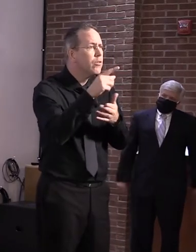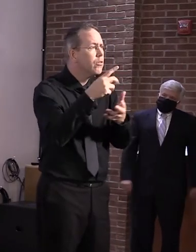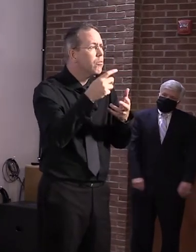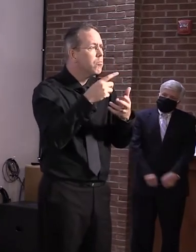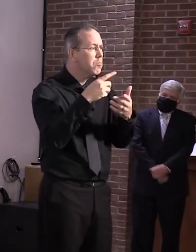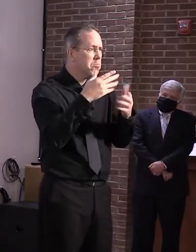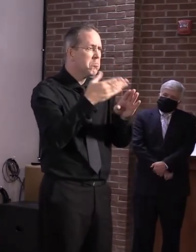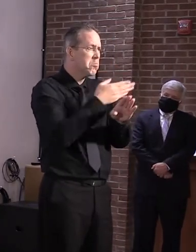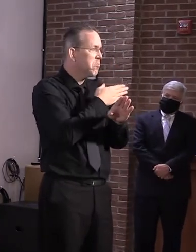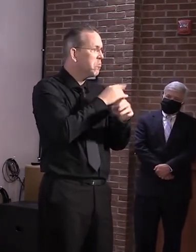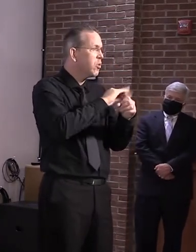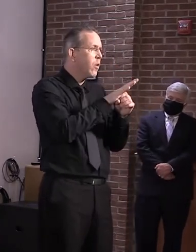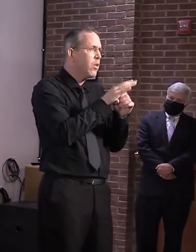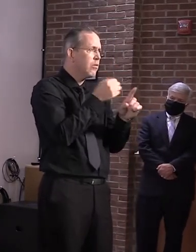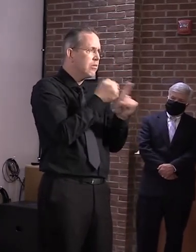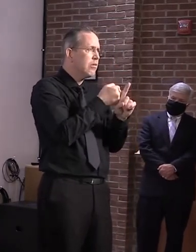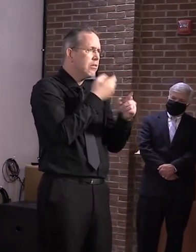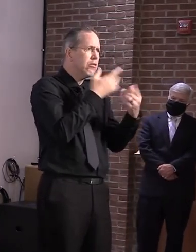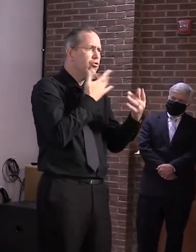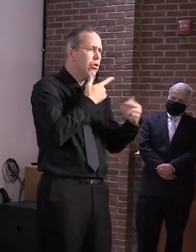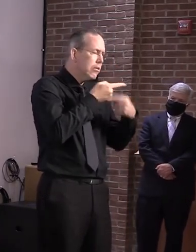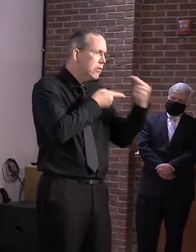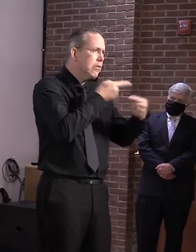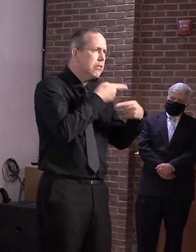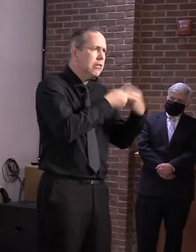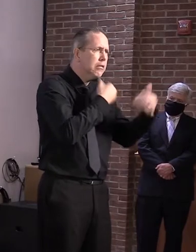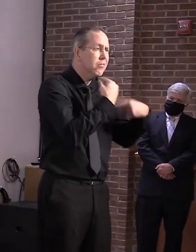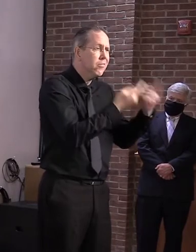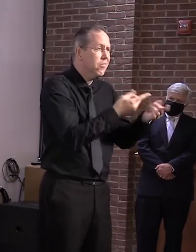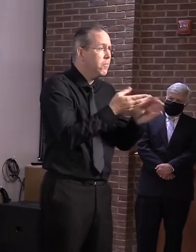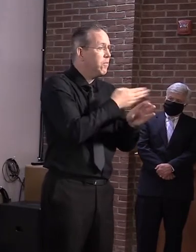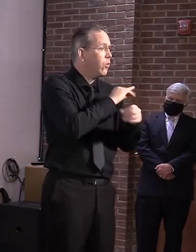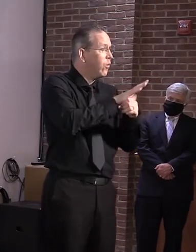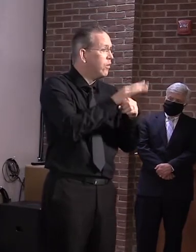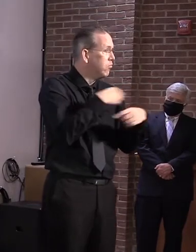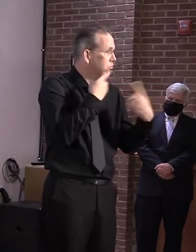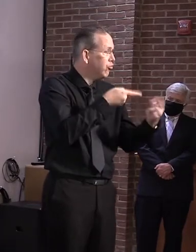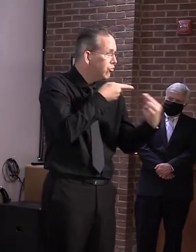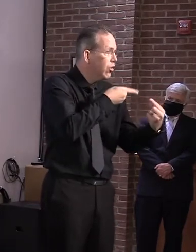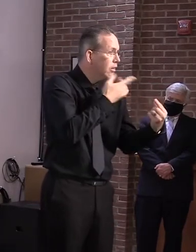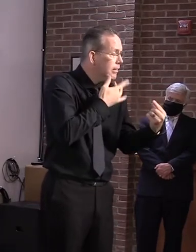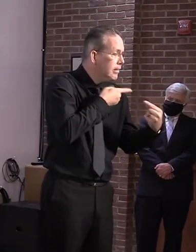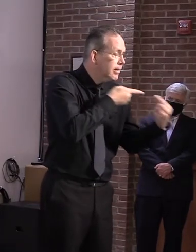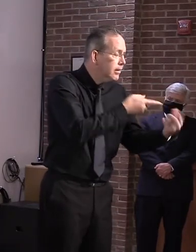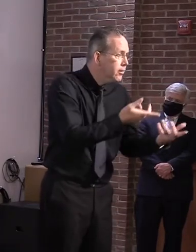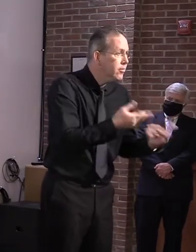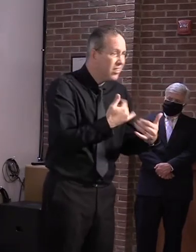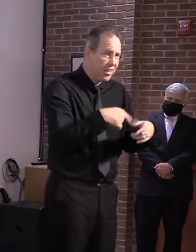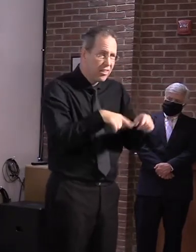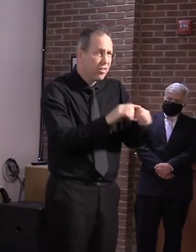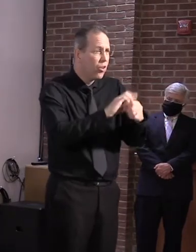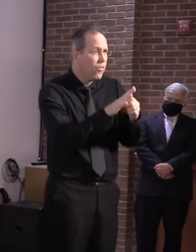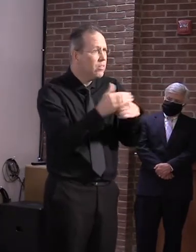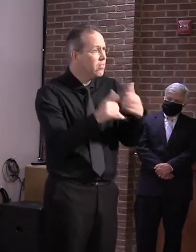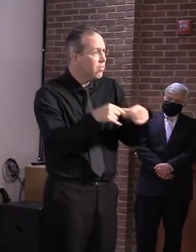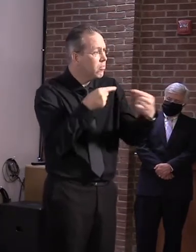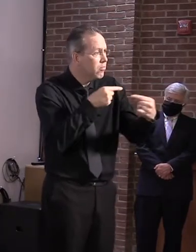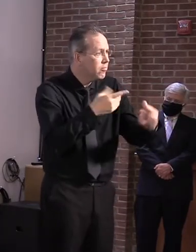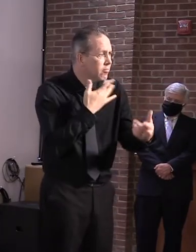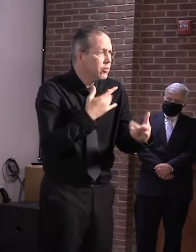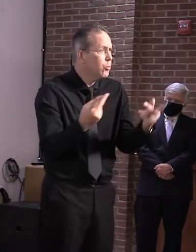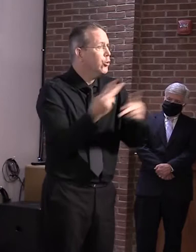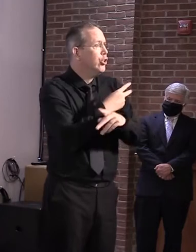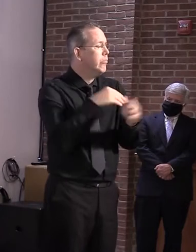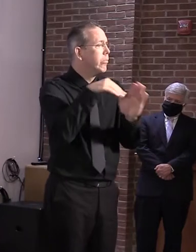or many of us return portions of dormitory fees. Well, the costs are still there for